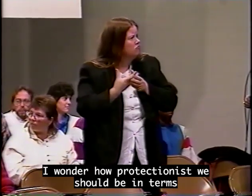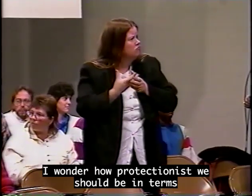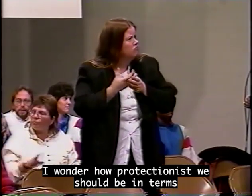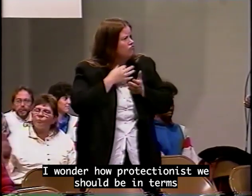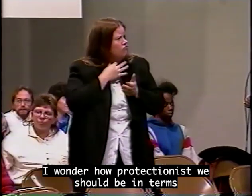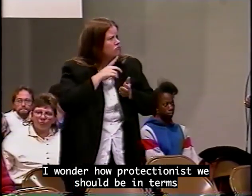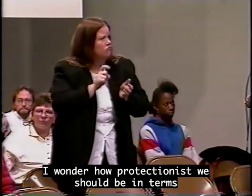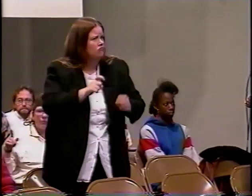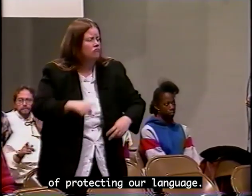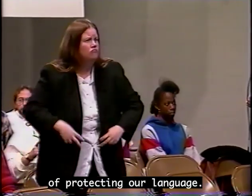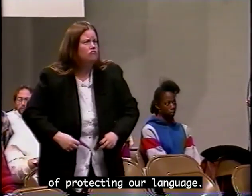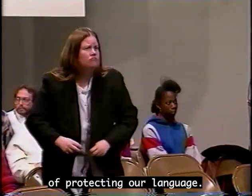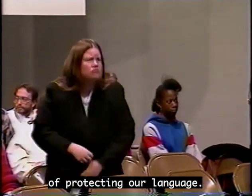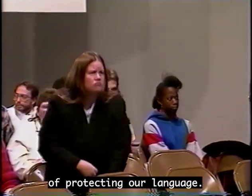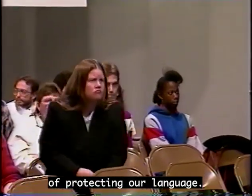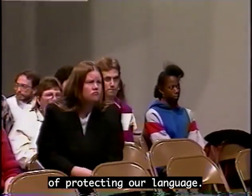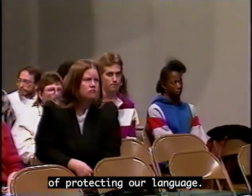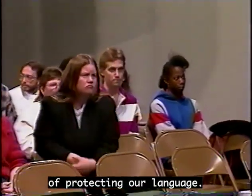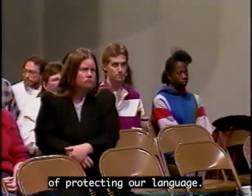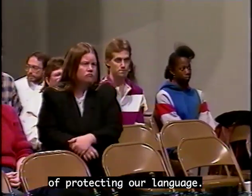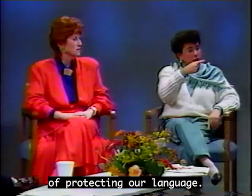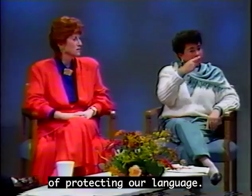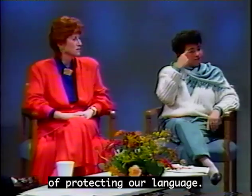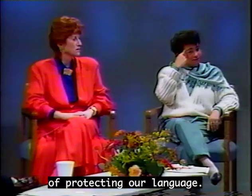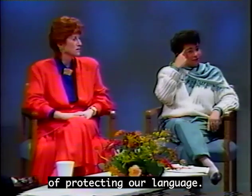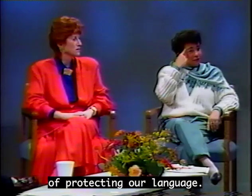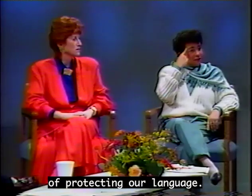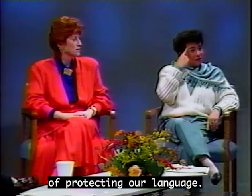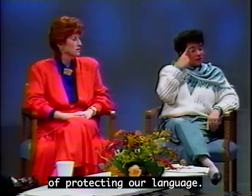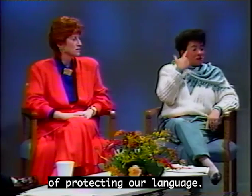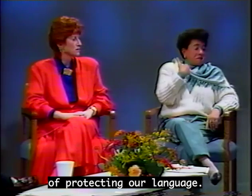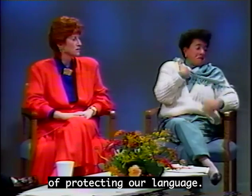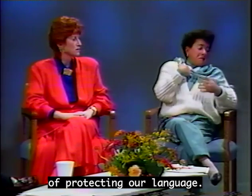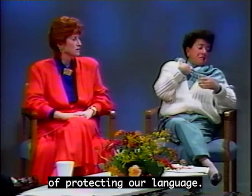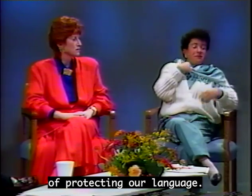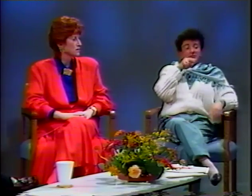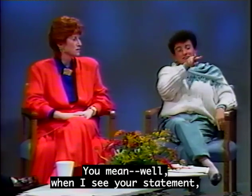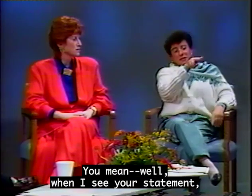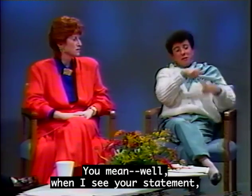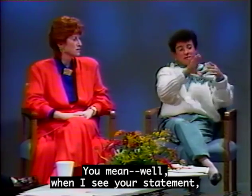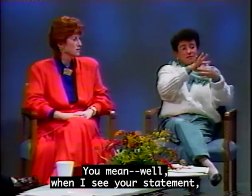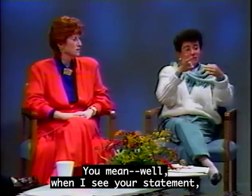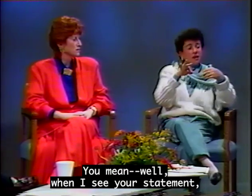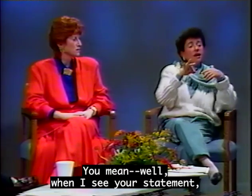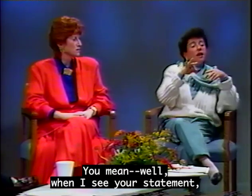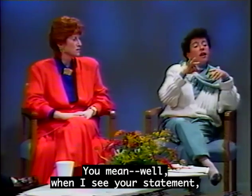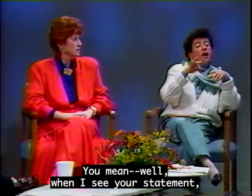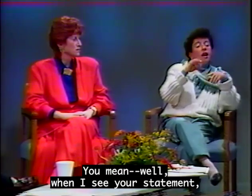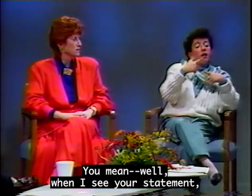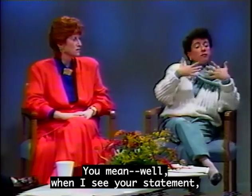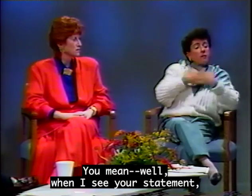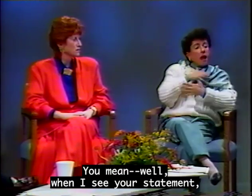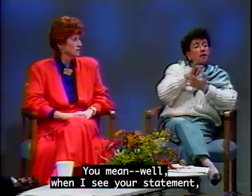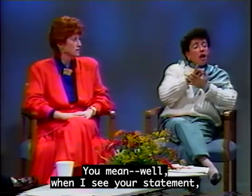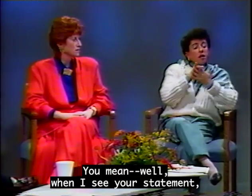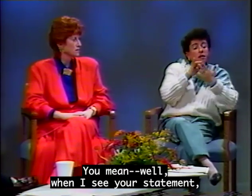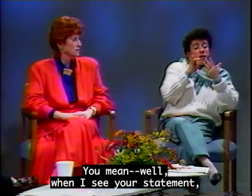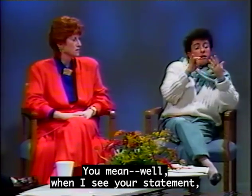protectionist we should be in terms of protecting our language. You mean, well, when I see